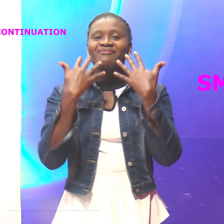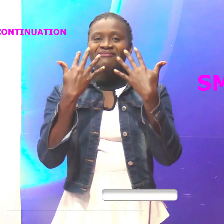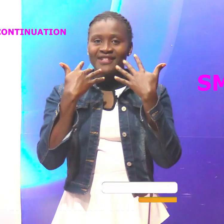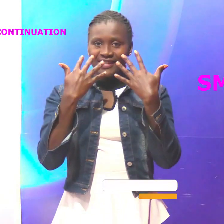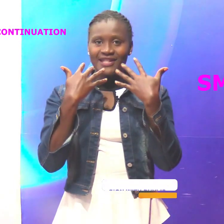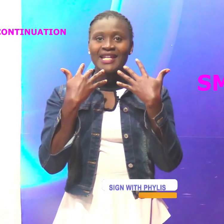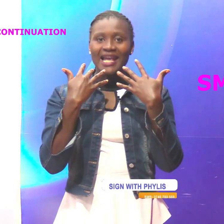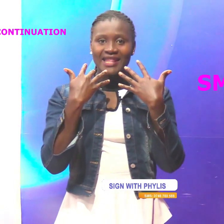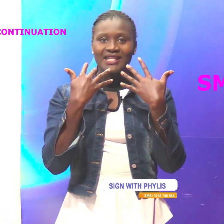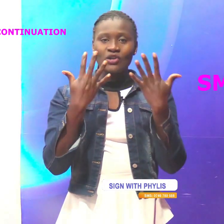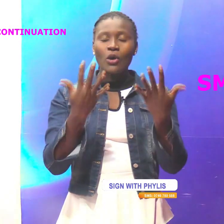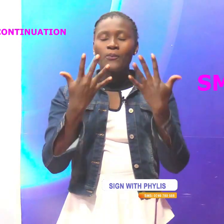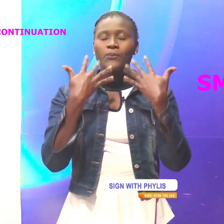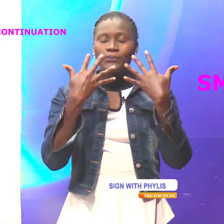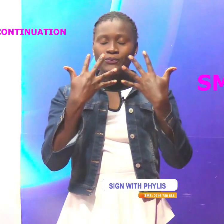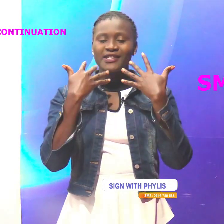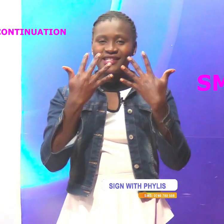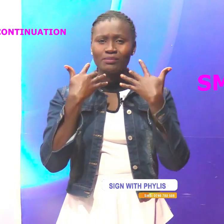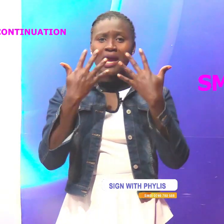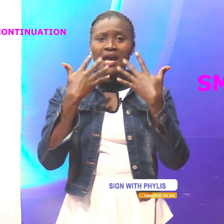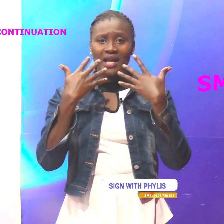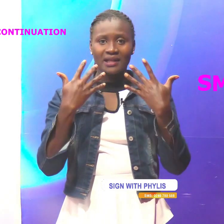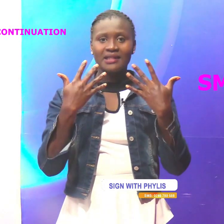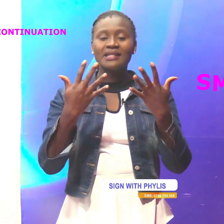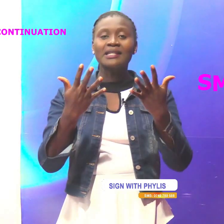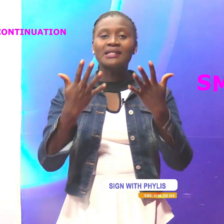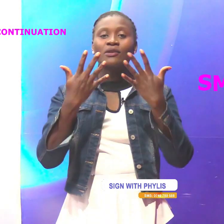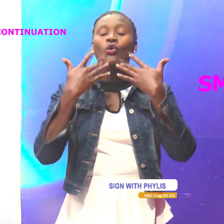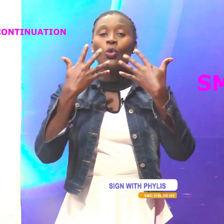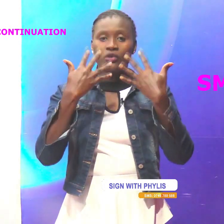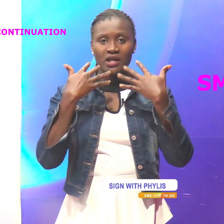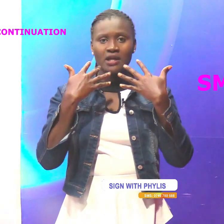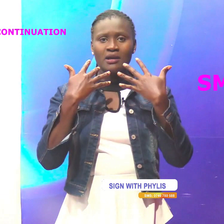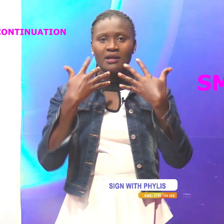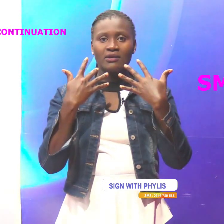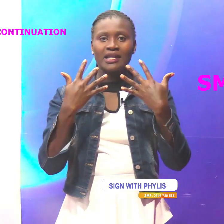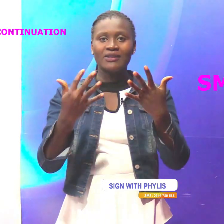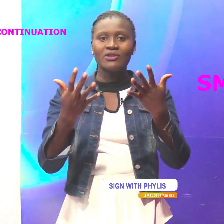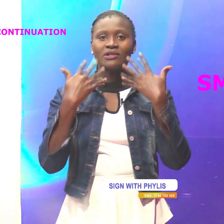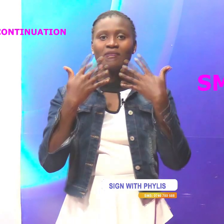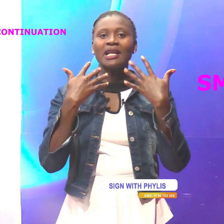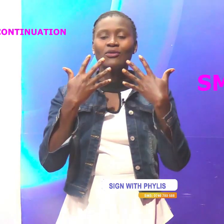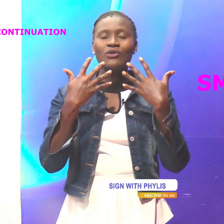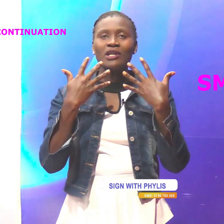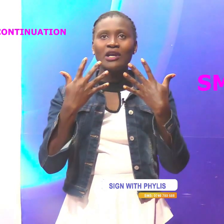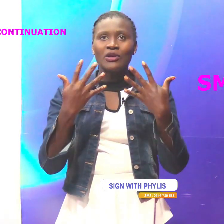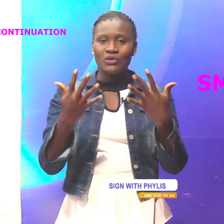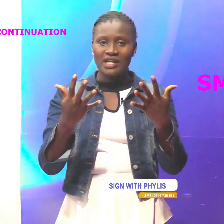it is like this. So smell. This is good. Okay, when you're smelling good, you just want